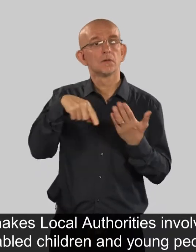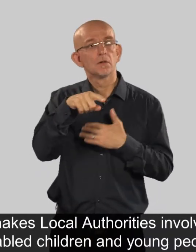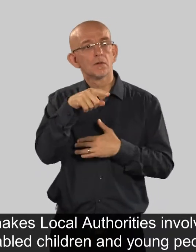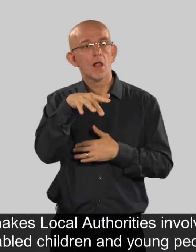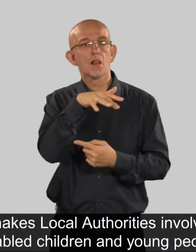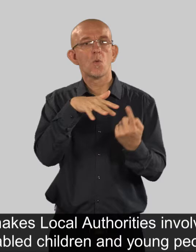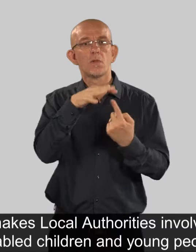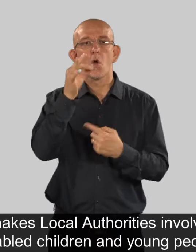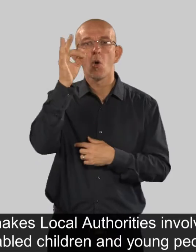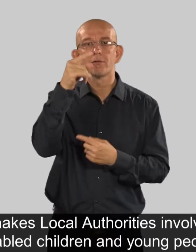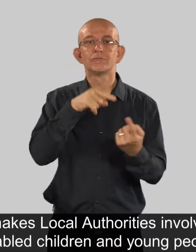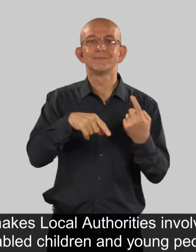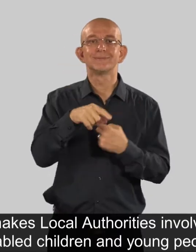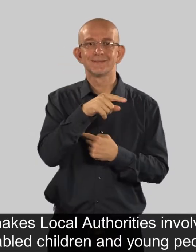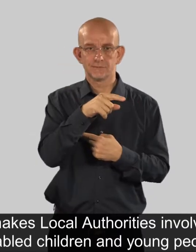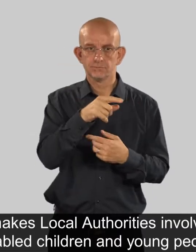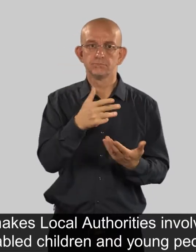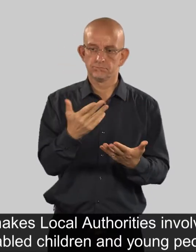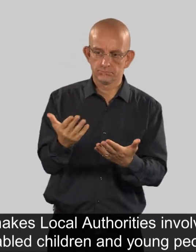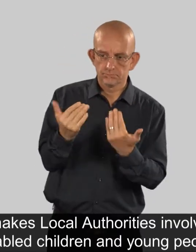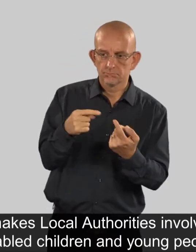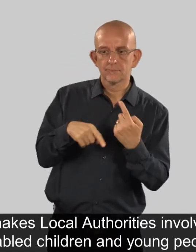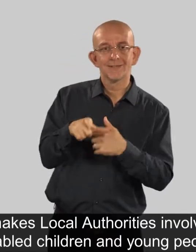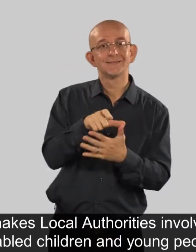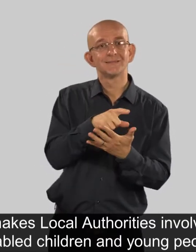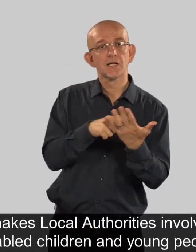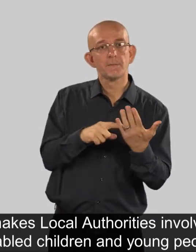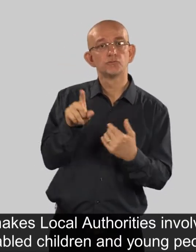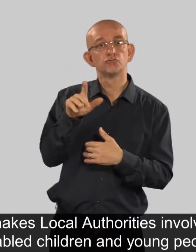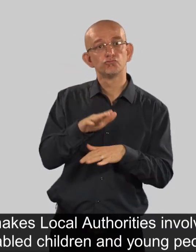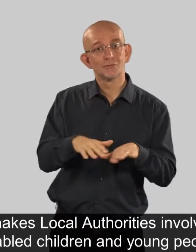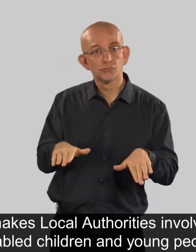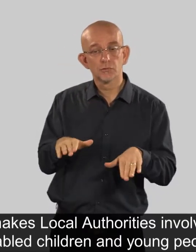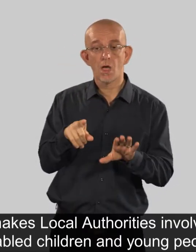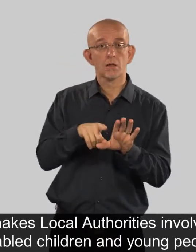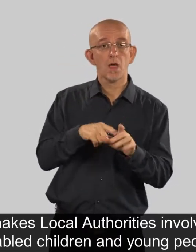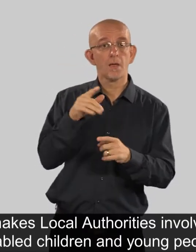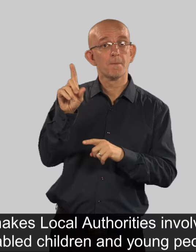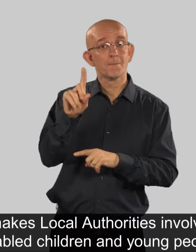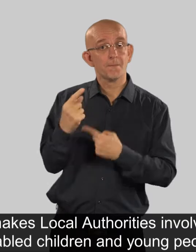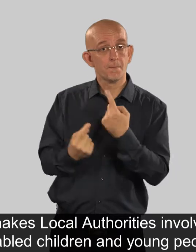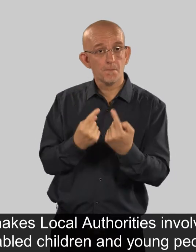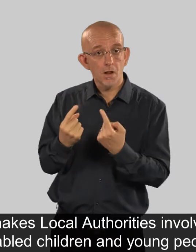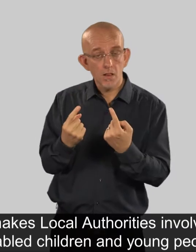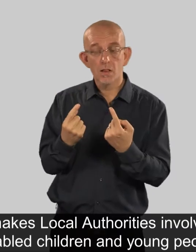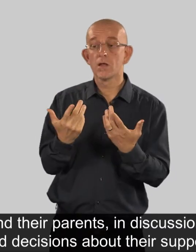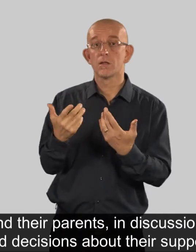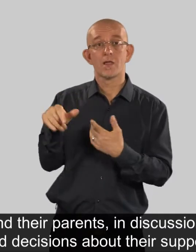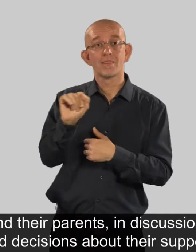authorities involve disabled children and young people and their parents in